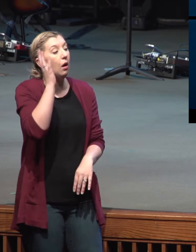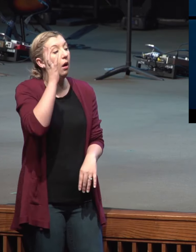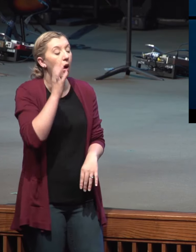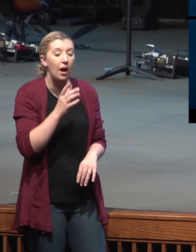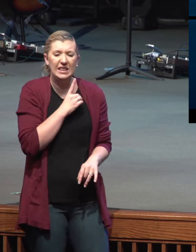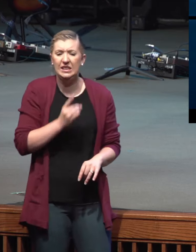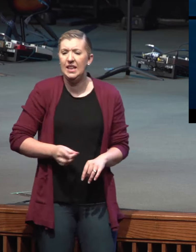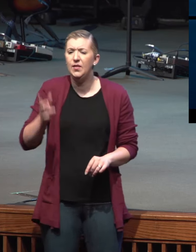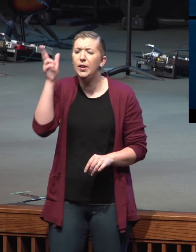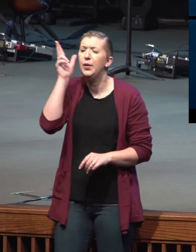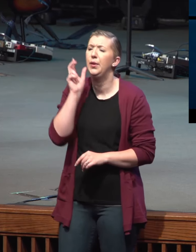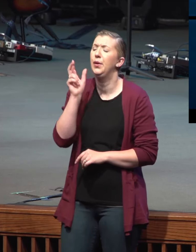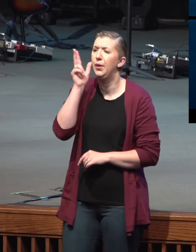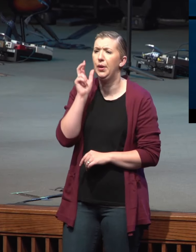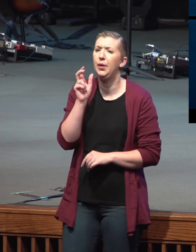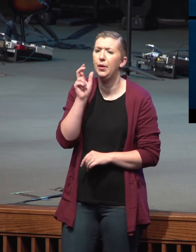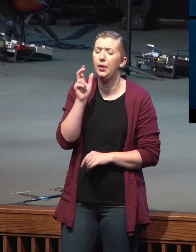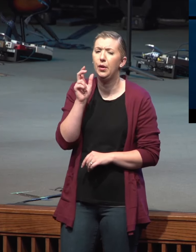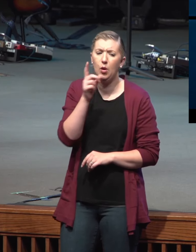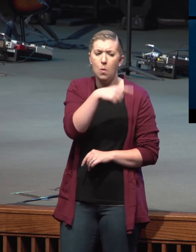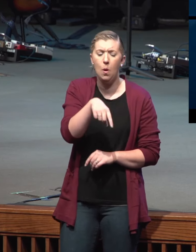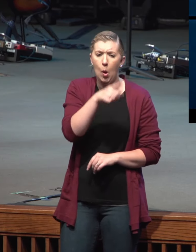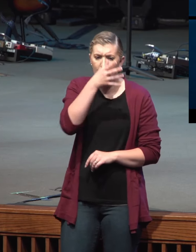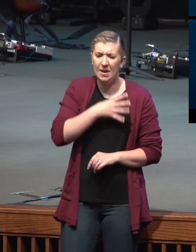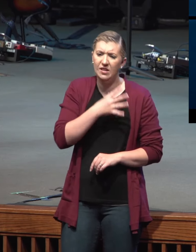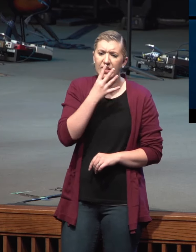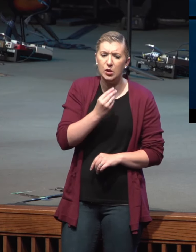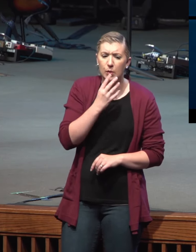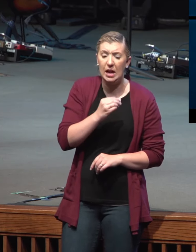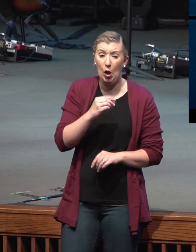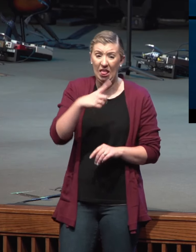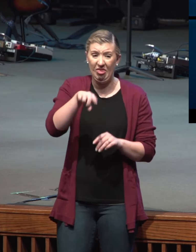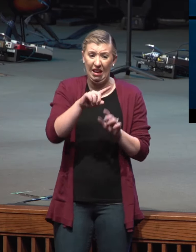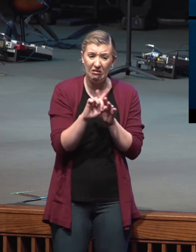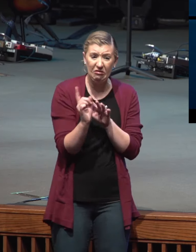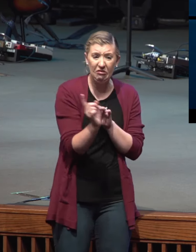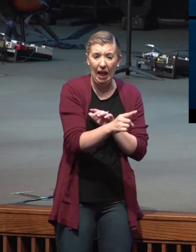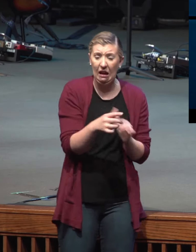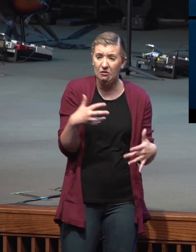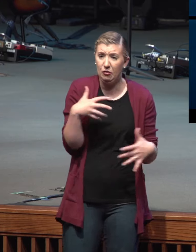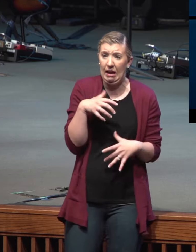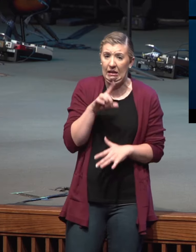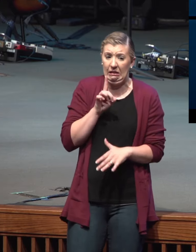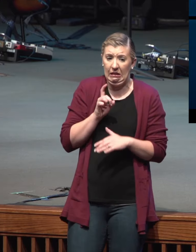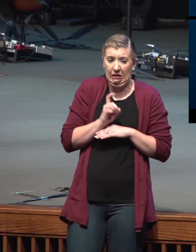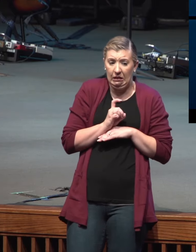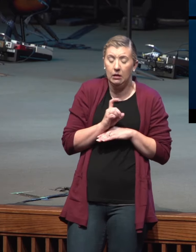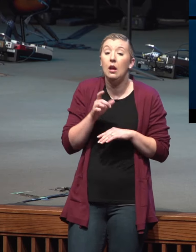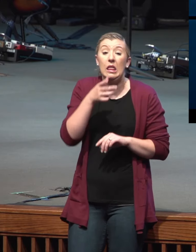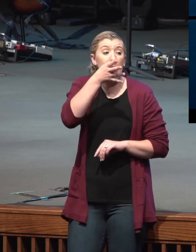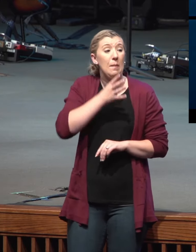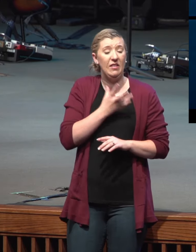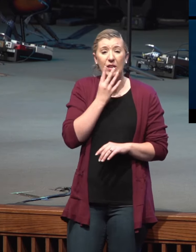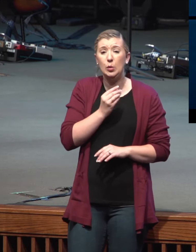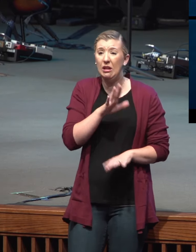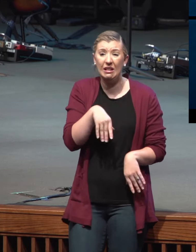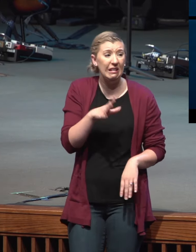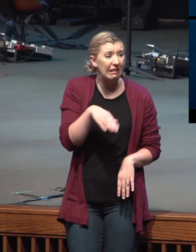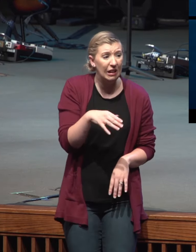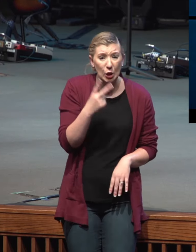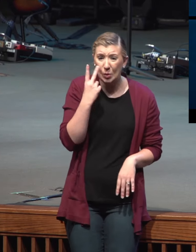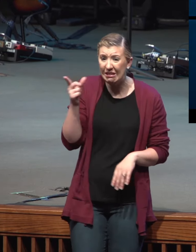David heard him. All the men of Israel, when they saw the man, fled from him and were much afraid. And the men of Israel said, have you